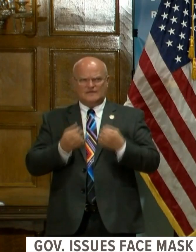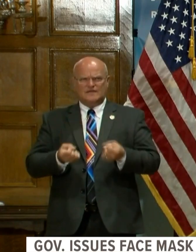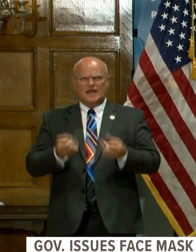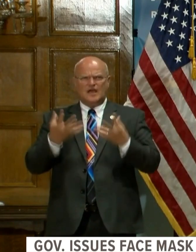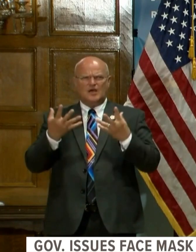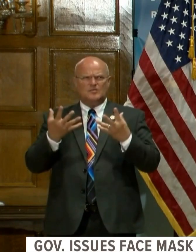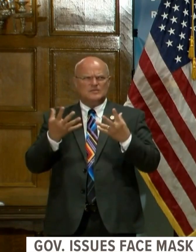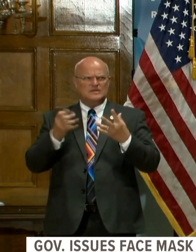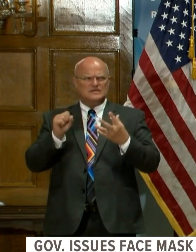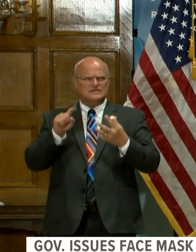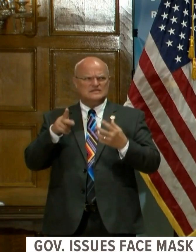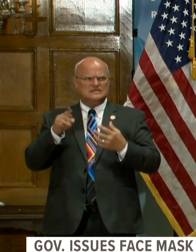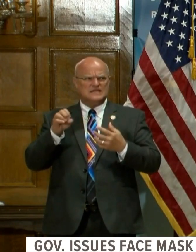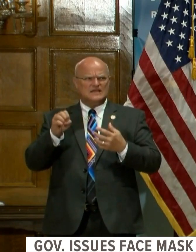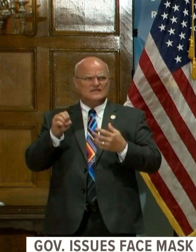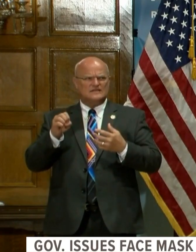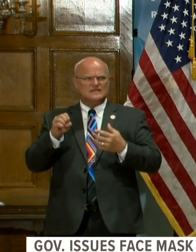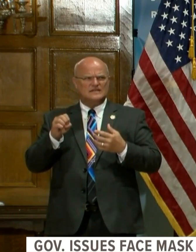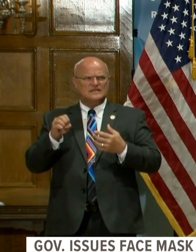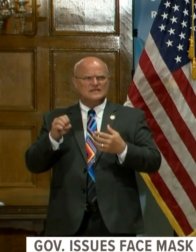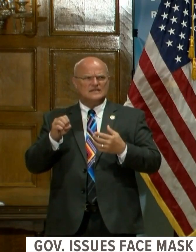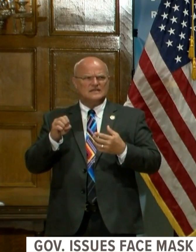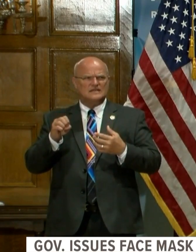is it, Stephanie, of the